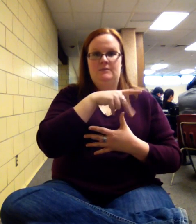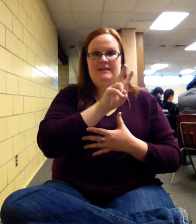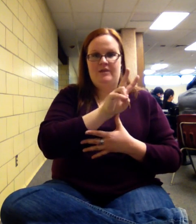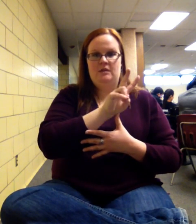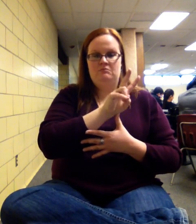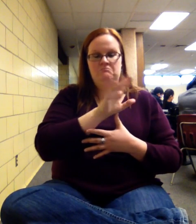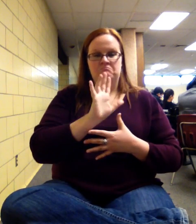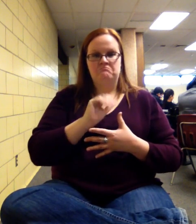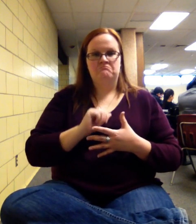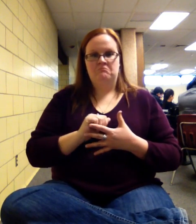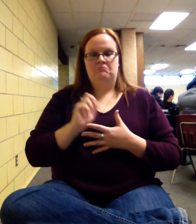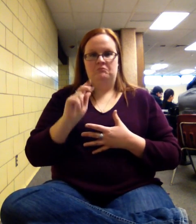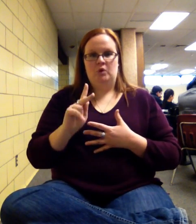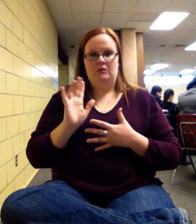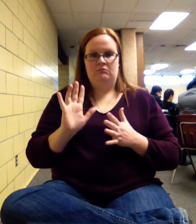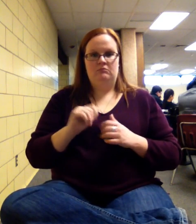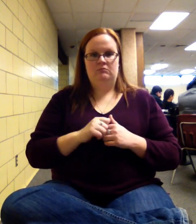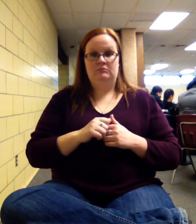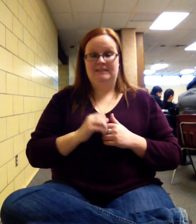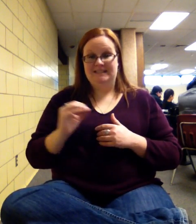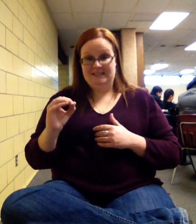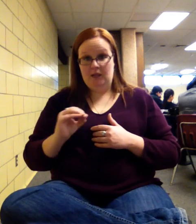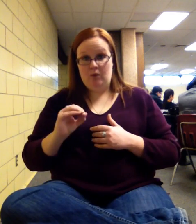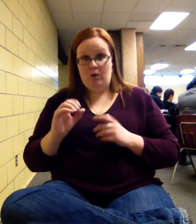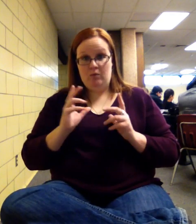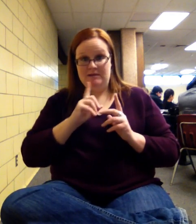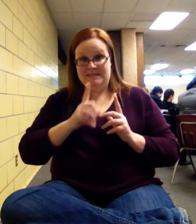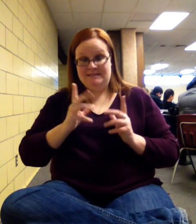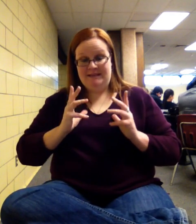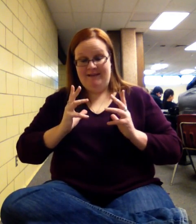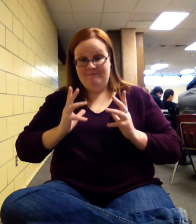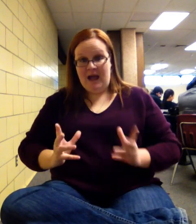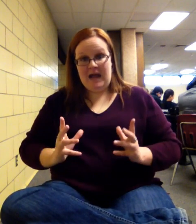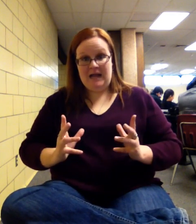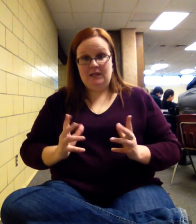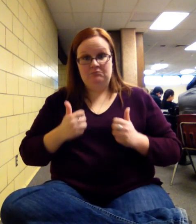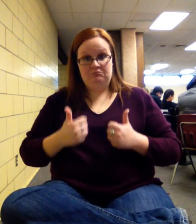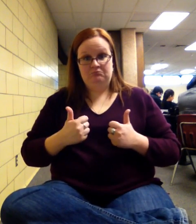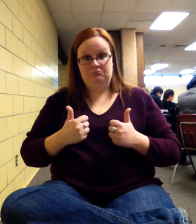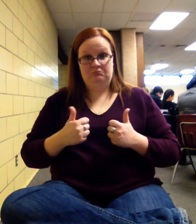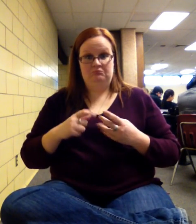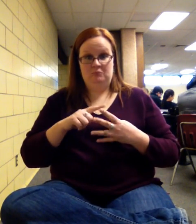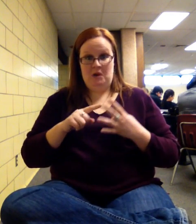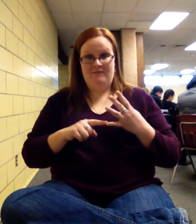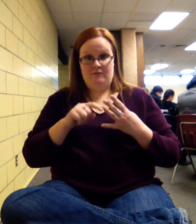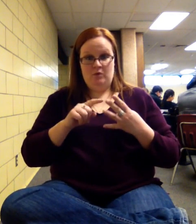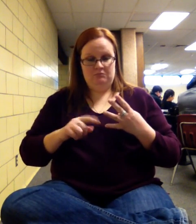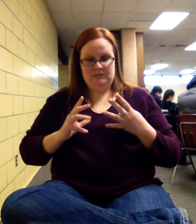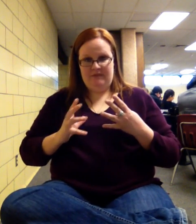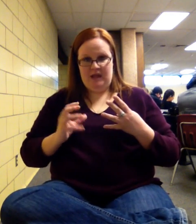So don't be afraid to have one of the variables be 0, because we're saying if I need 5 years, if I need $100 5 years from